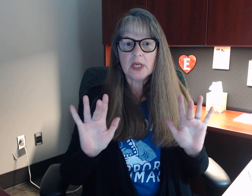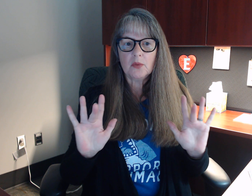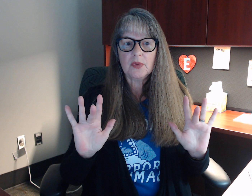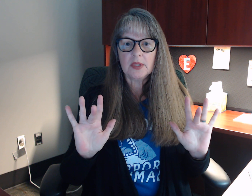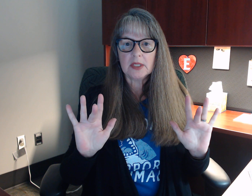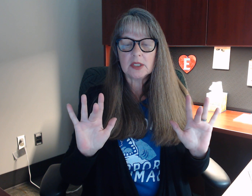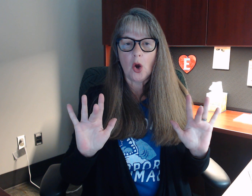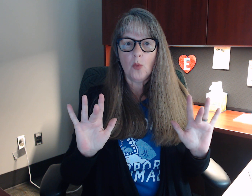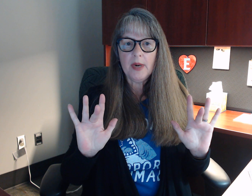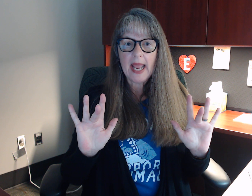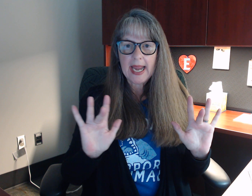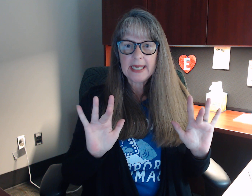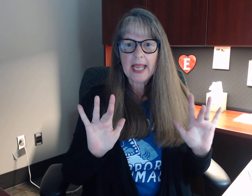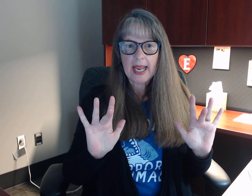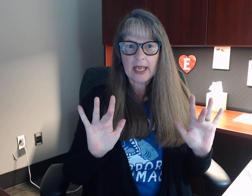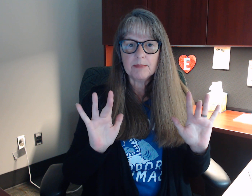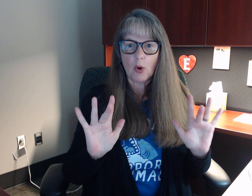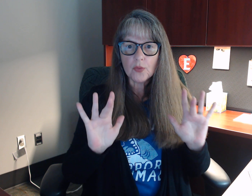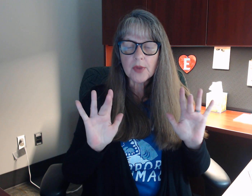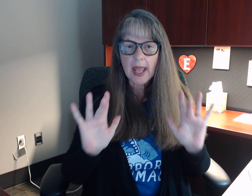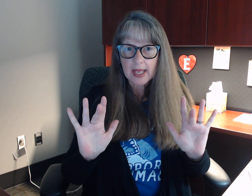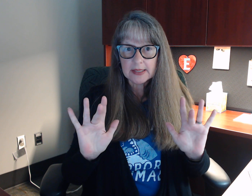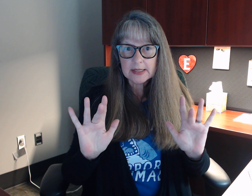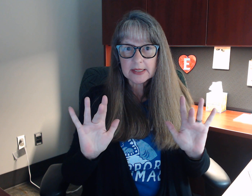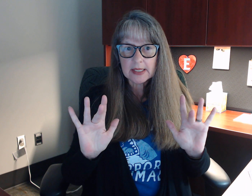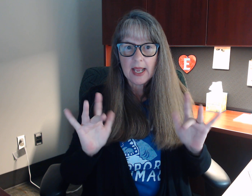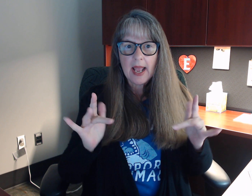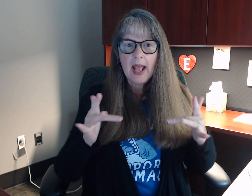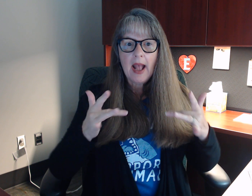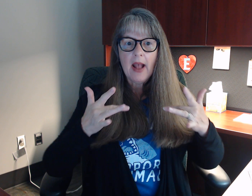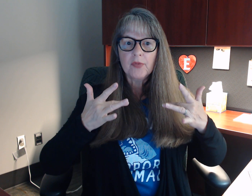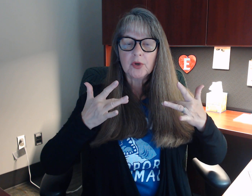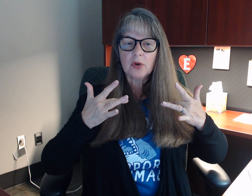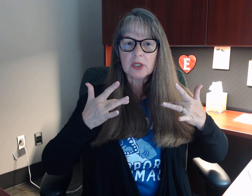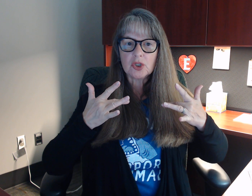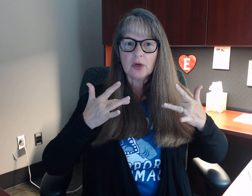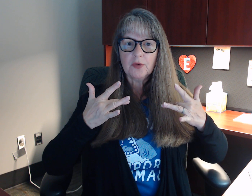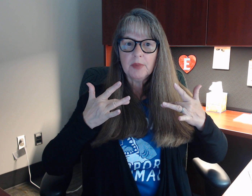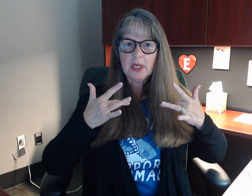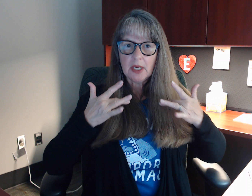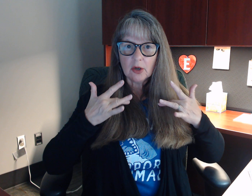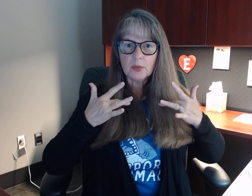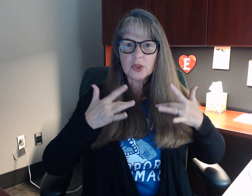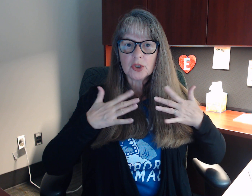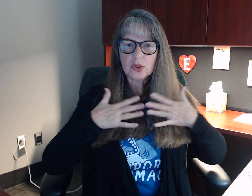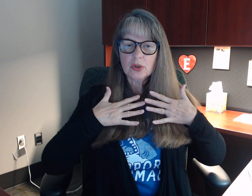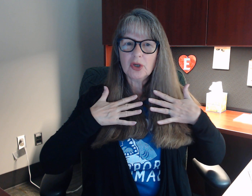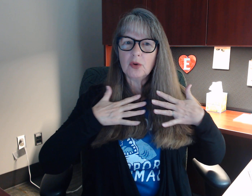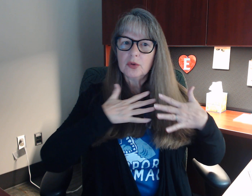with this, the open 8 hand, both hands. And they're going to start from here, which is,